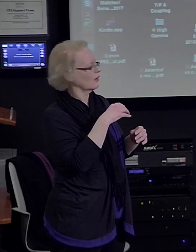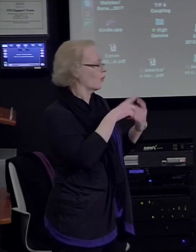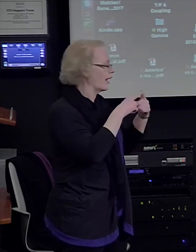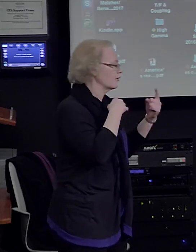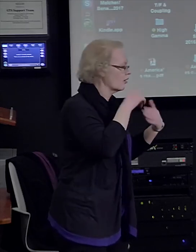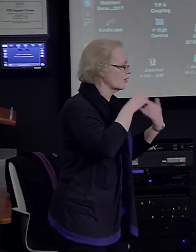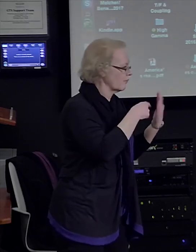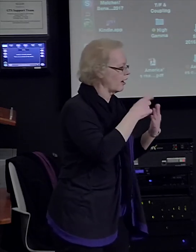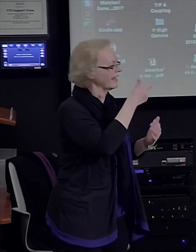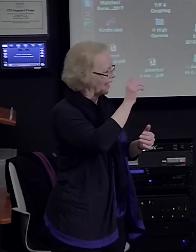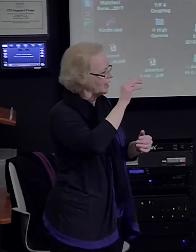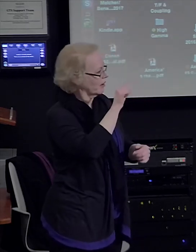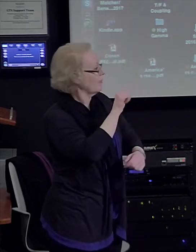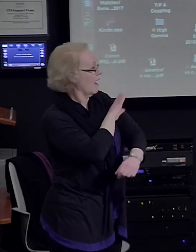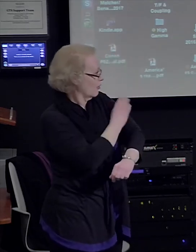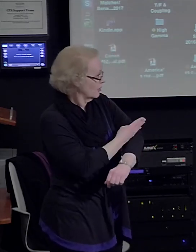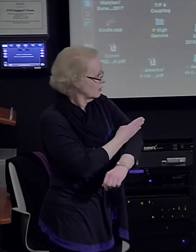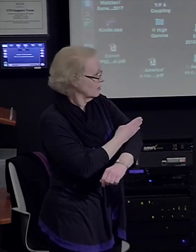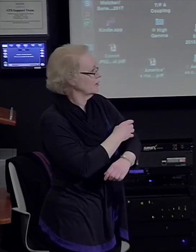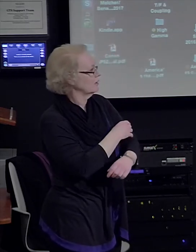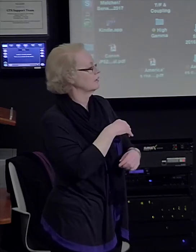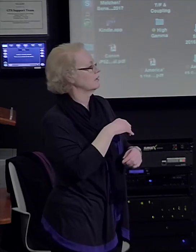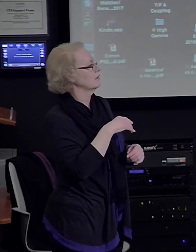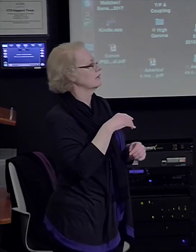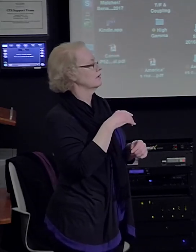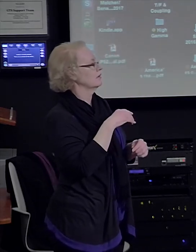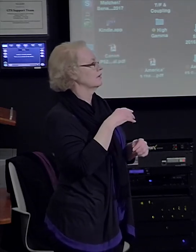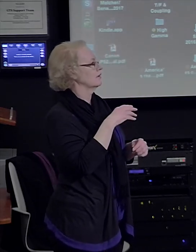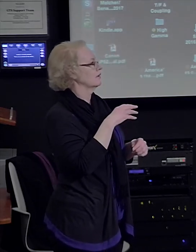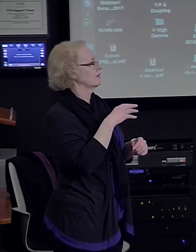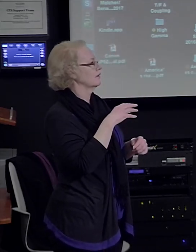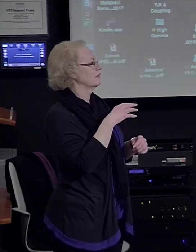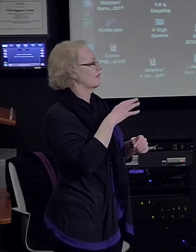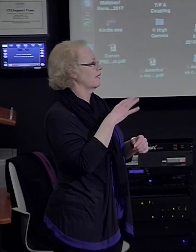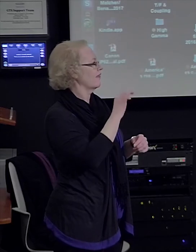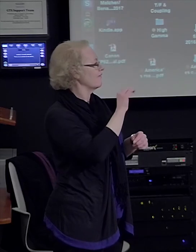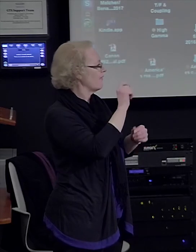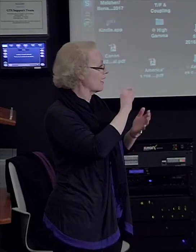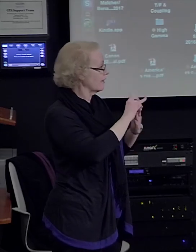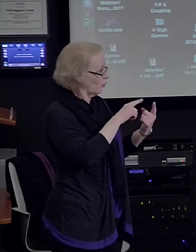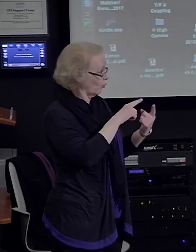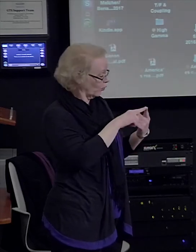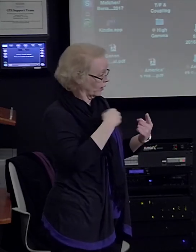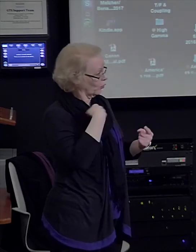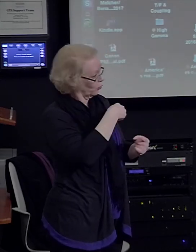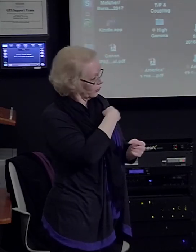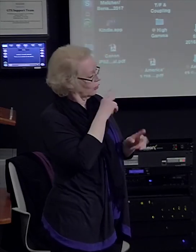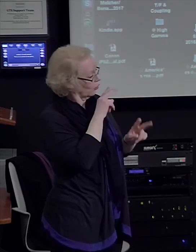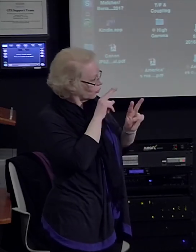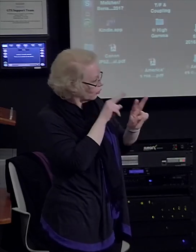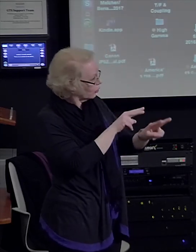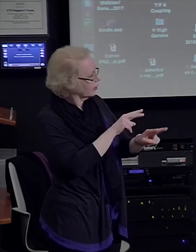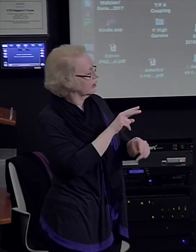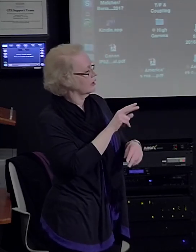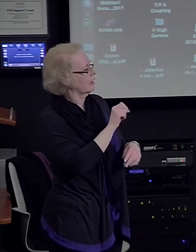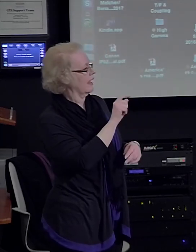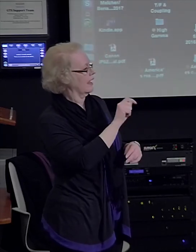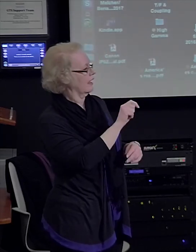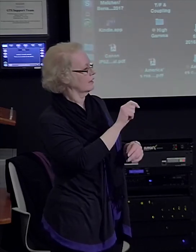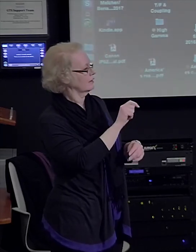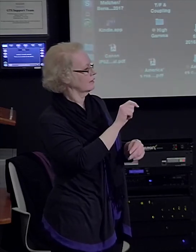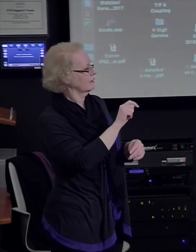gamma power and the fact that when we looked at um it prospectively when we when we